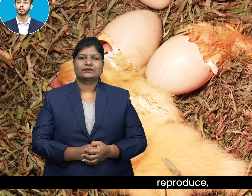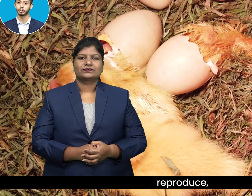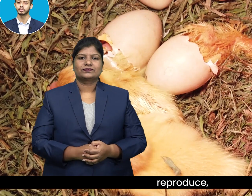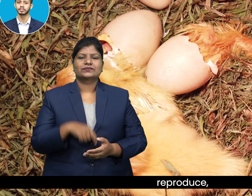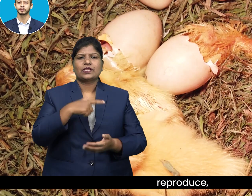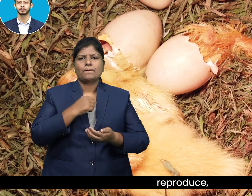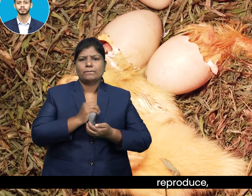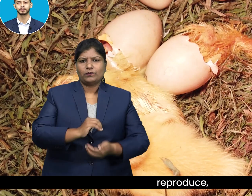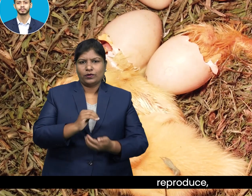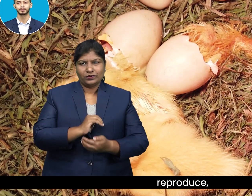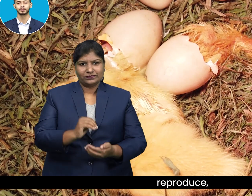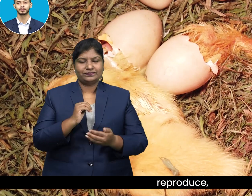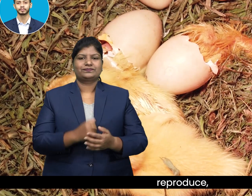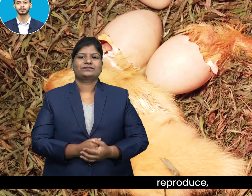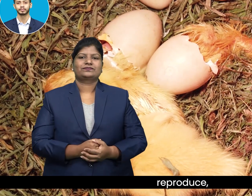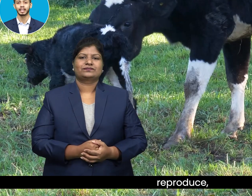reproduce,